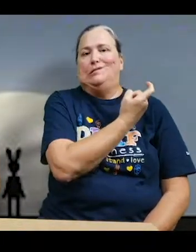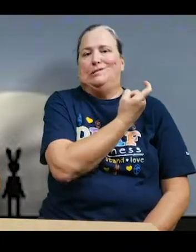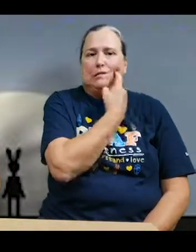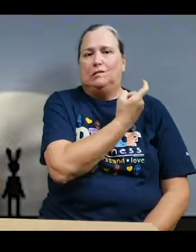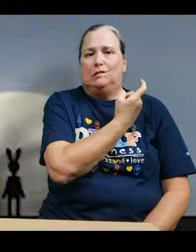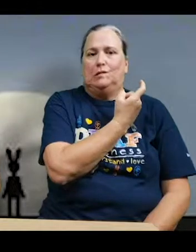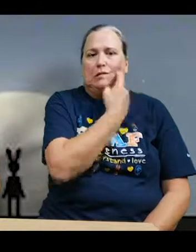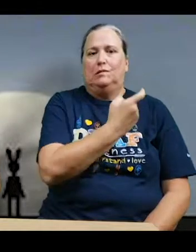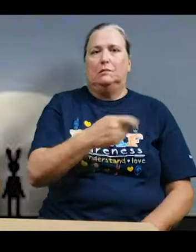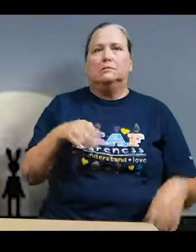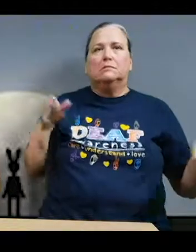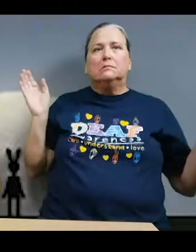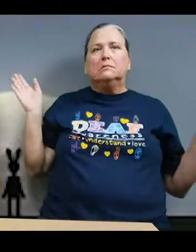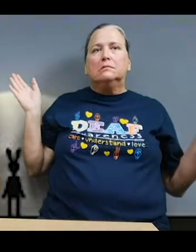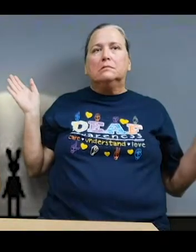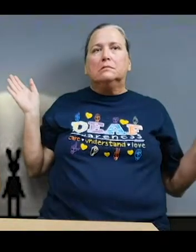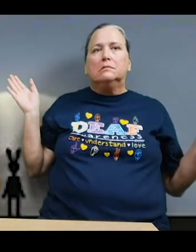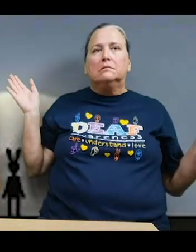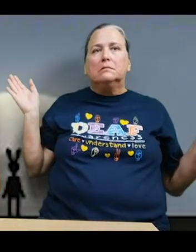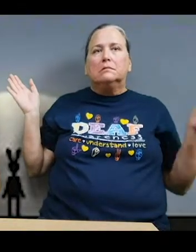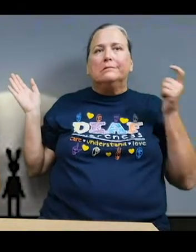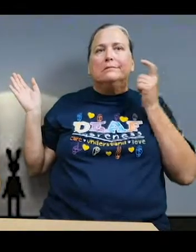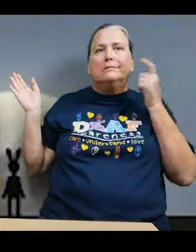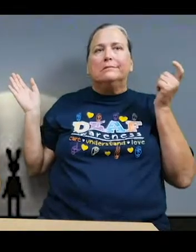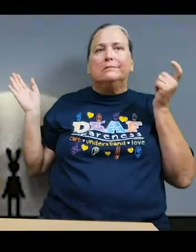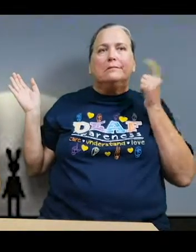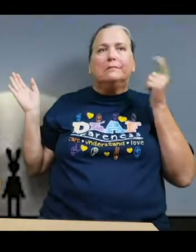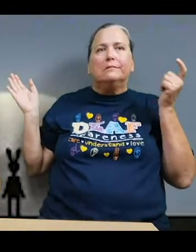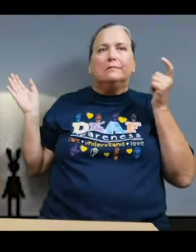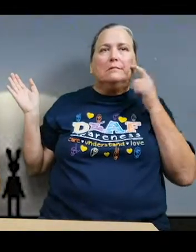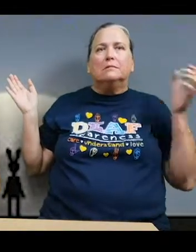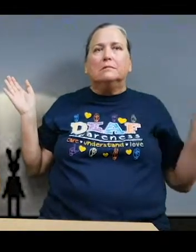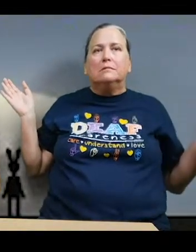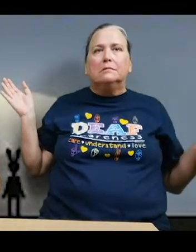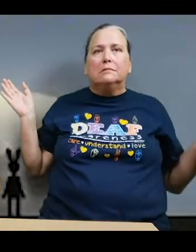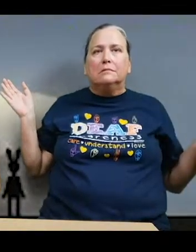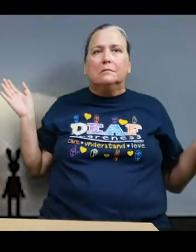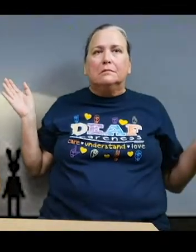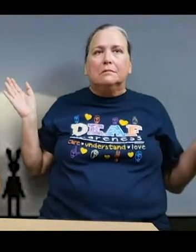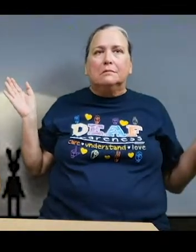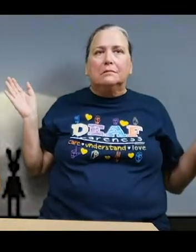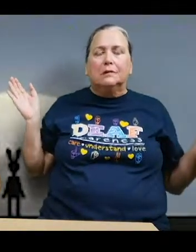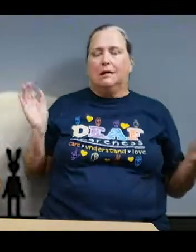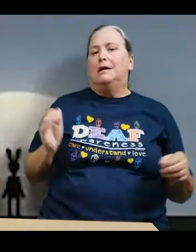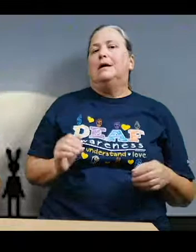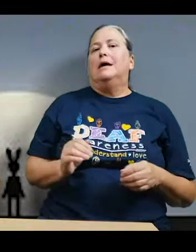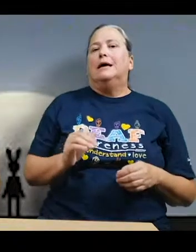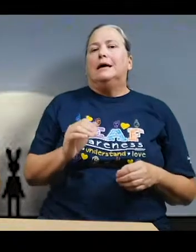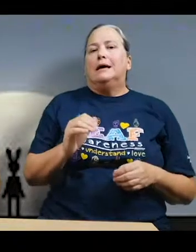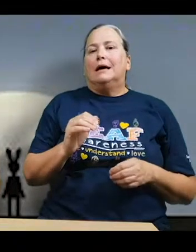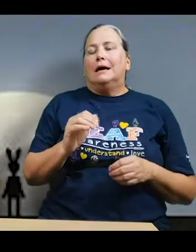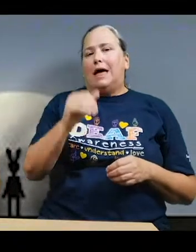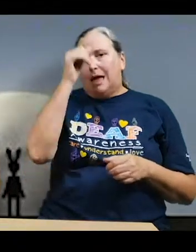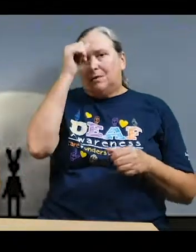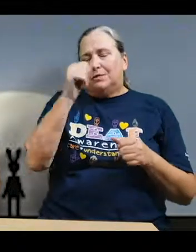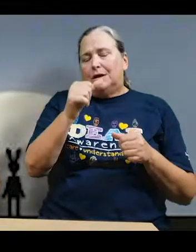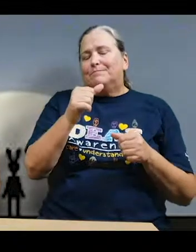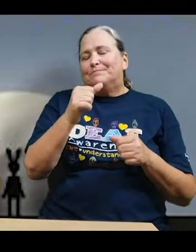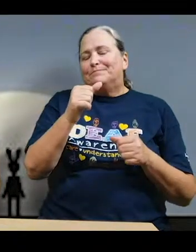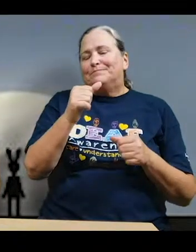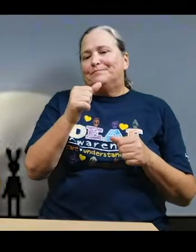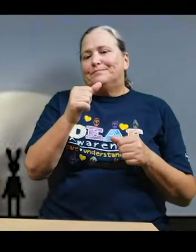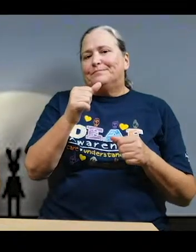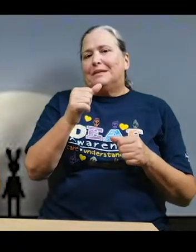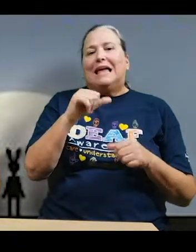face, reminding the rabbit with each tap that he had no wings, that not only could he not fly, he